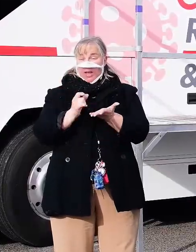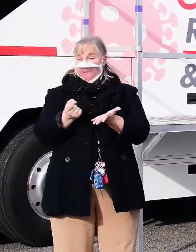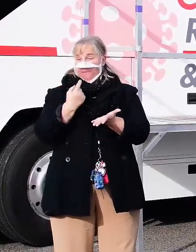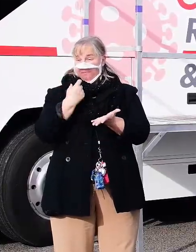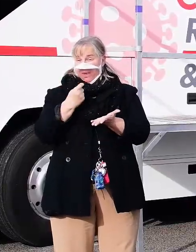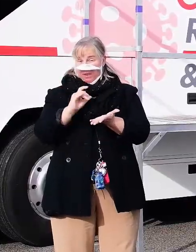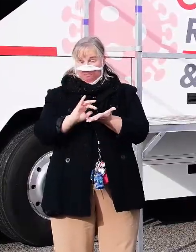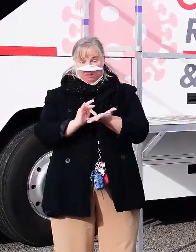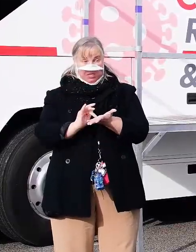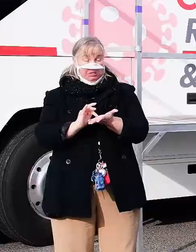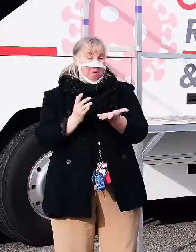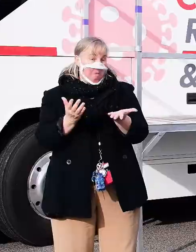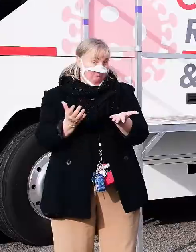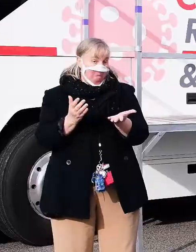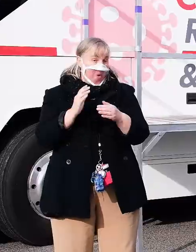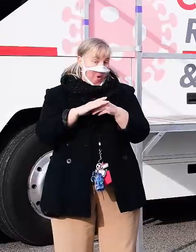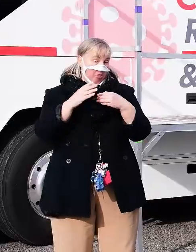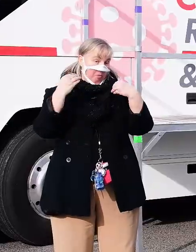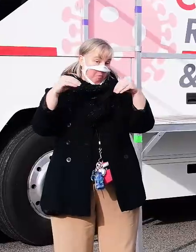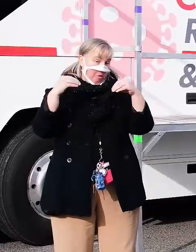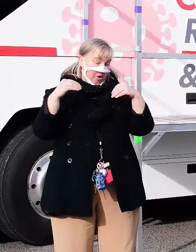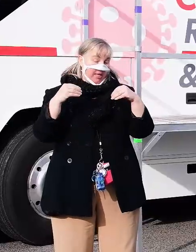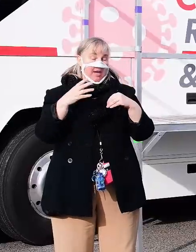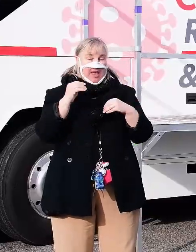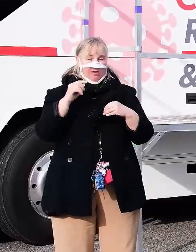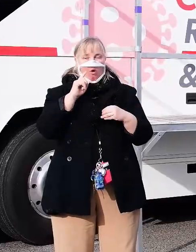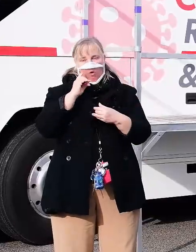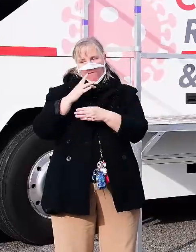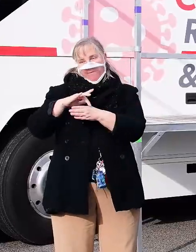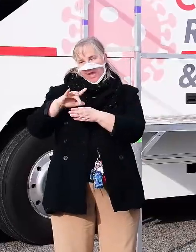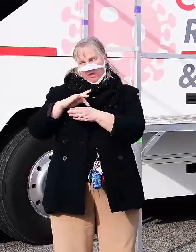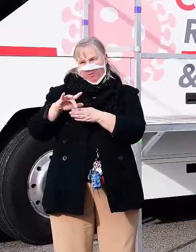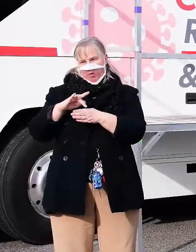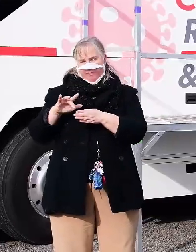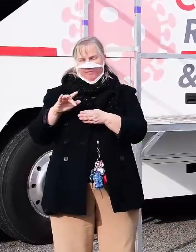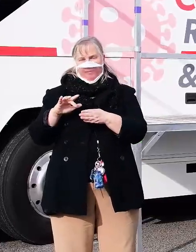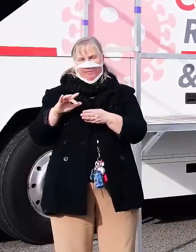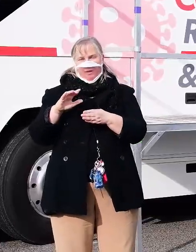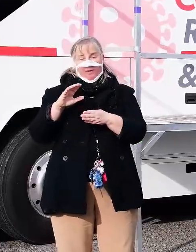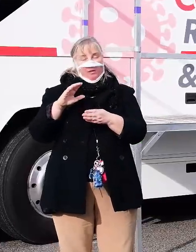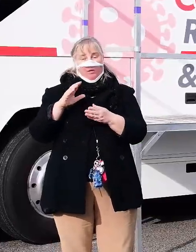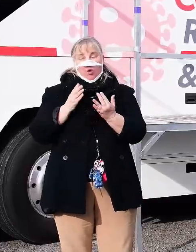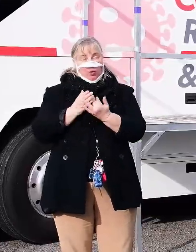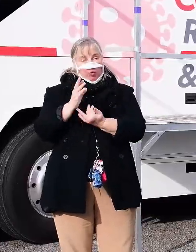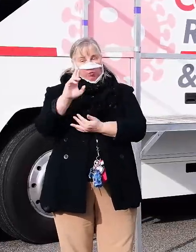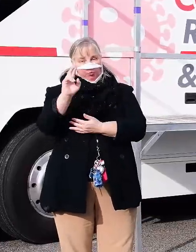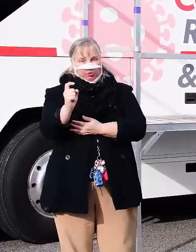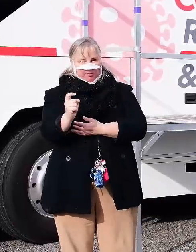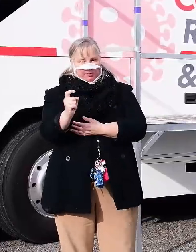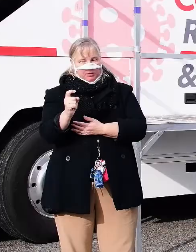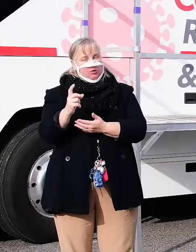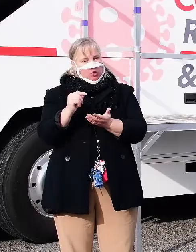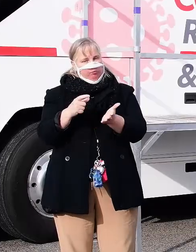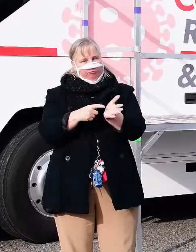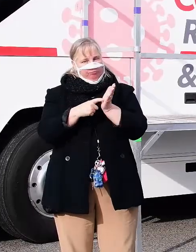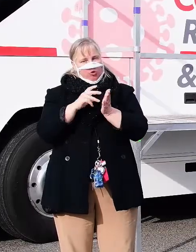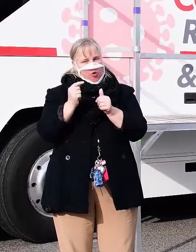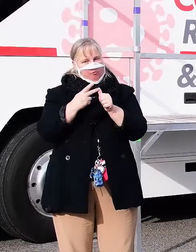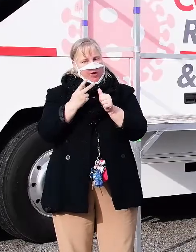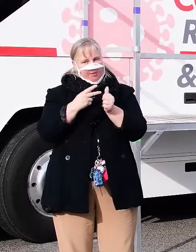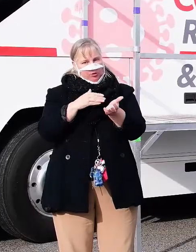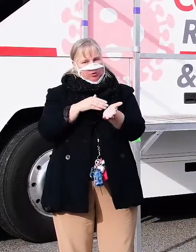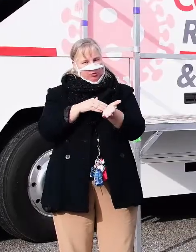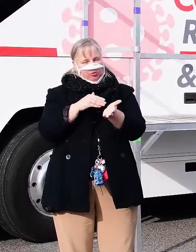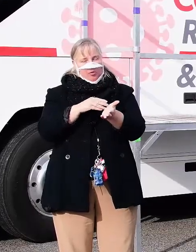medications that are on the market and are available by prescription through your primary care provider and